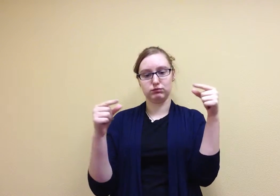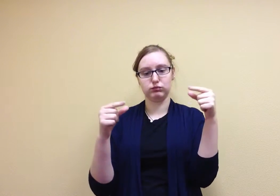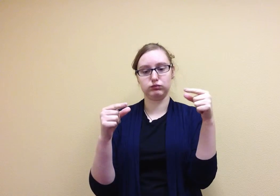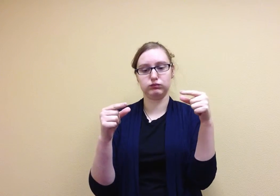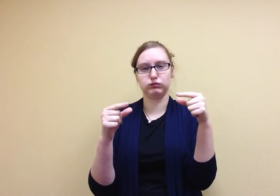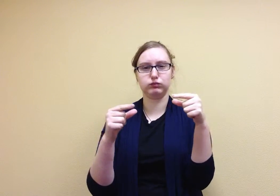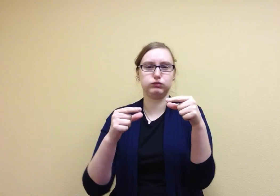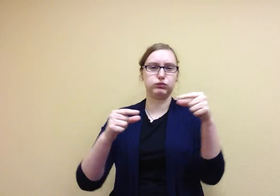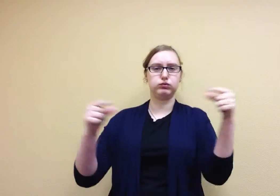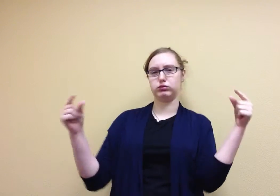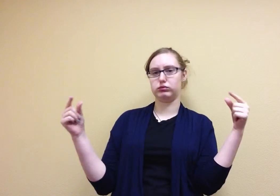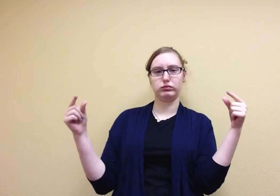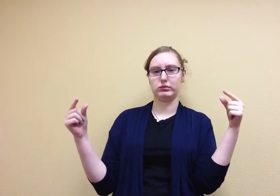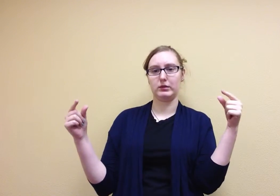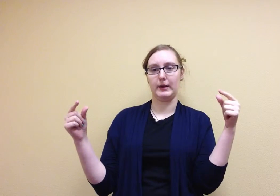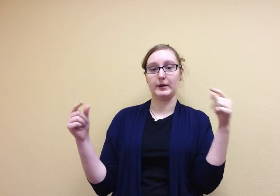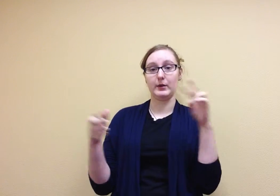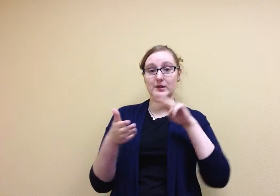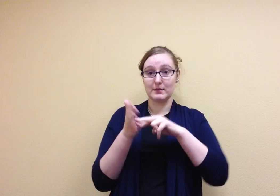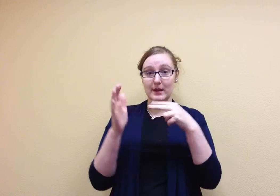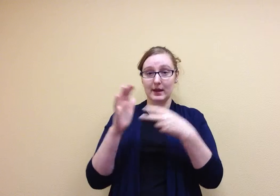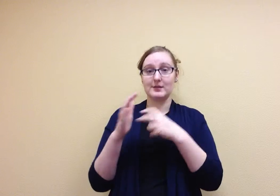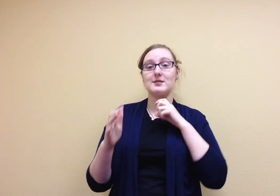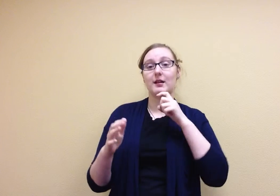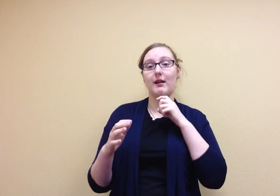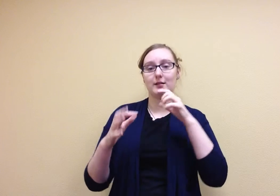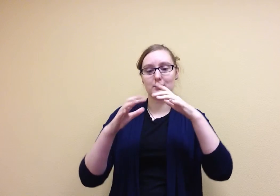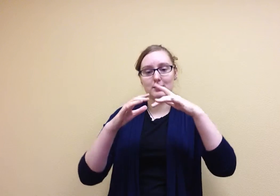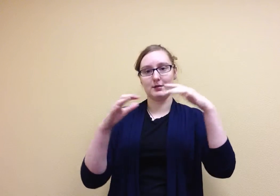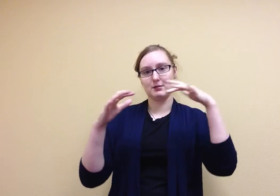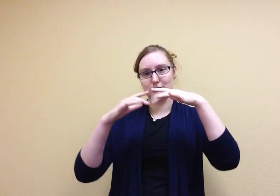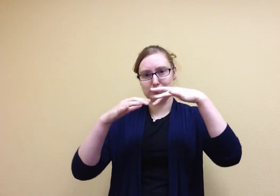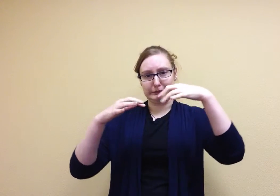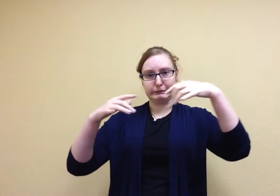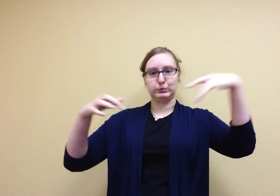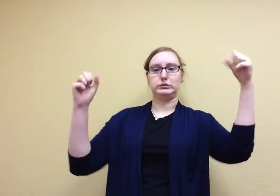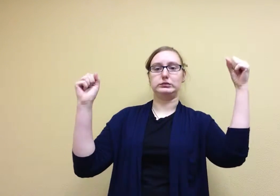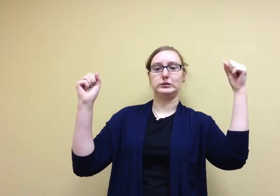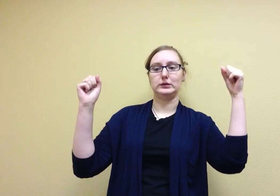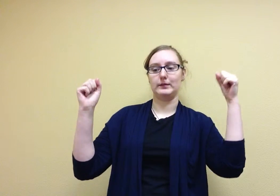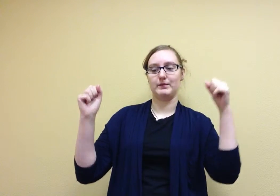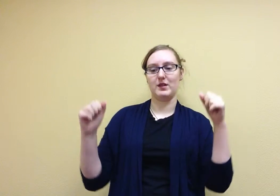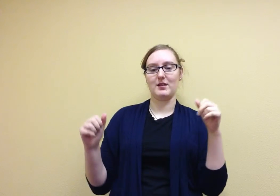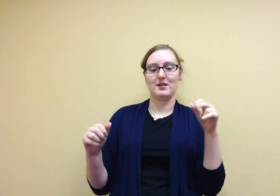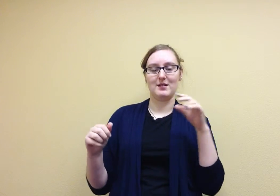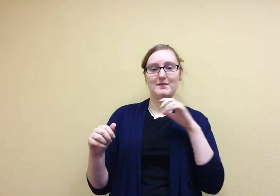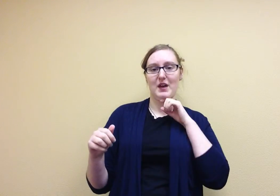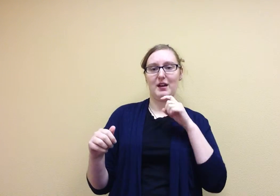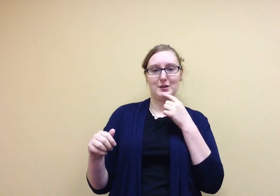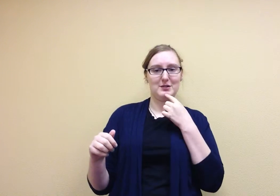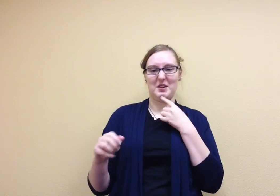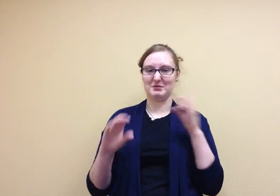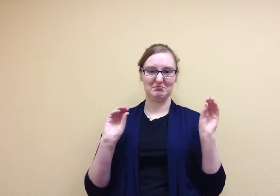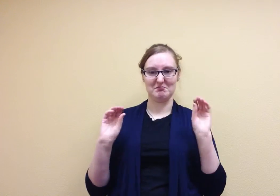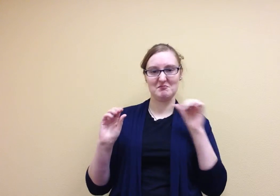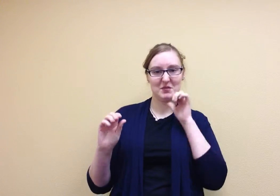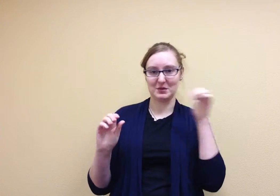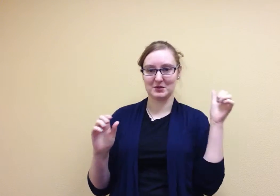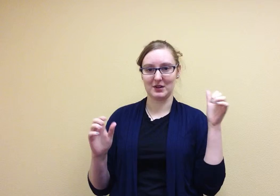pushing apart, which is pushing apart the iron filings. The iron filings are saying, no way, I want to get out of here. That is not where I want